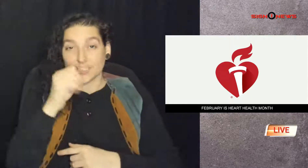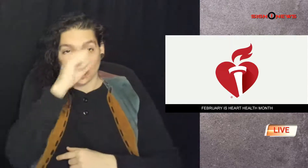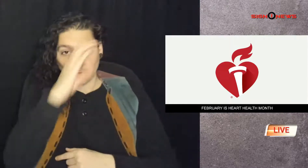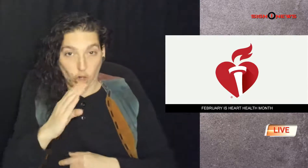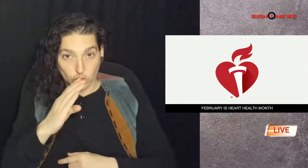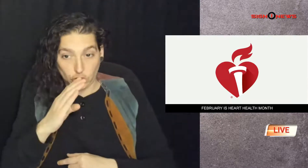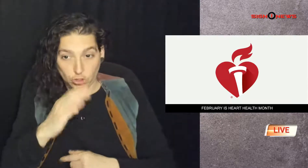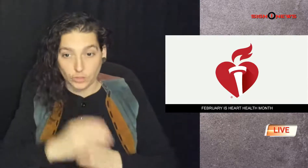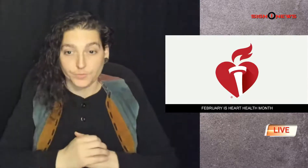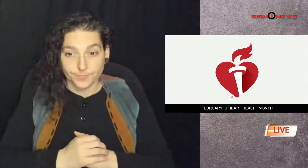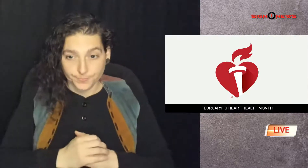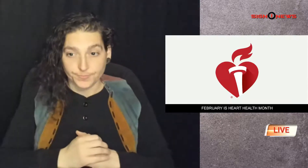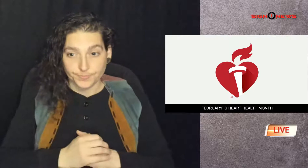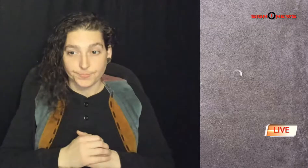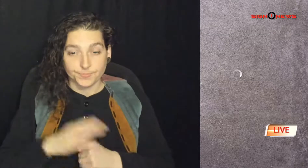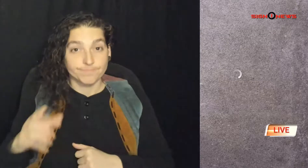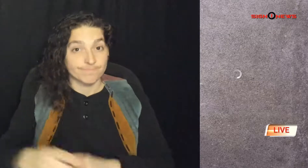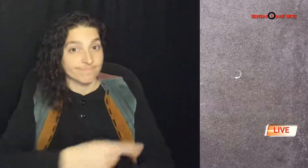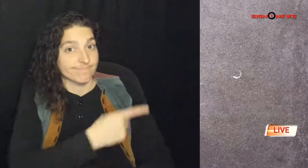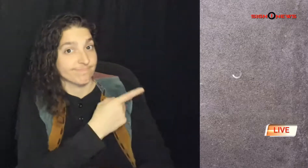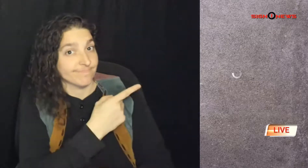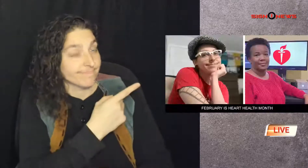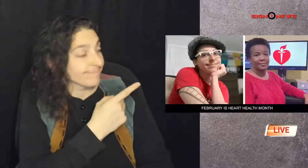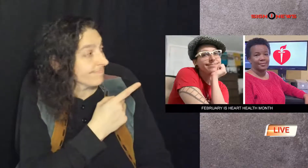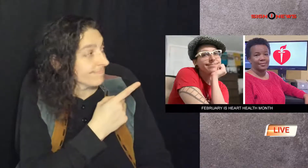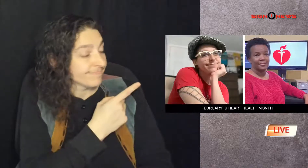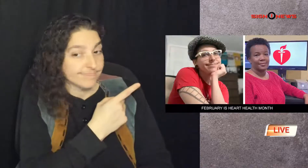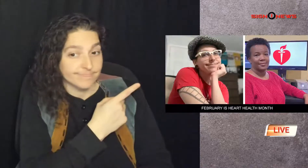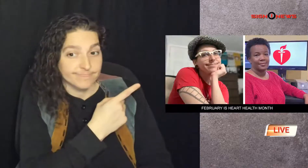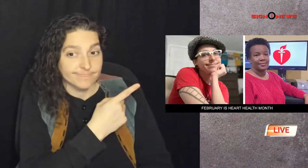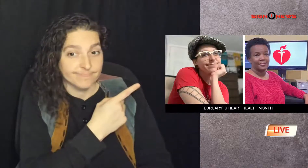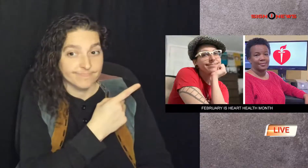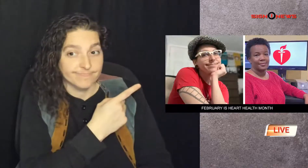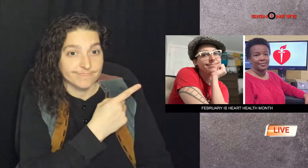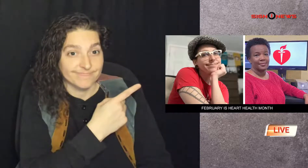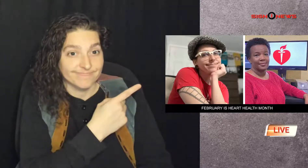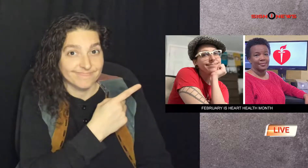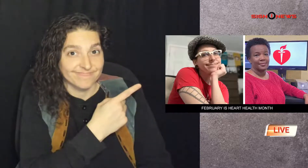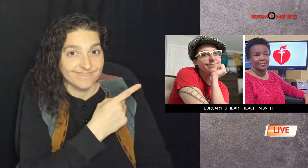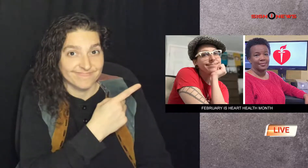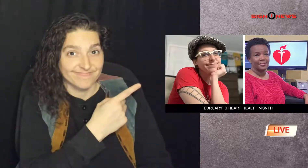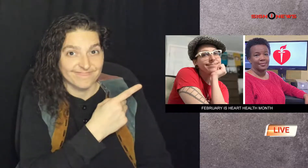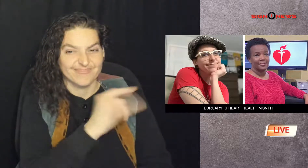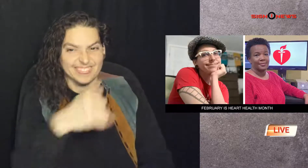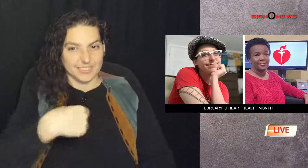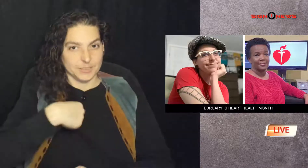disease and stroke. Take a look at this.